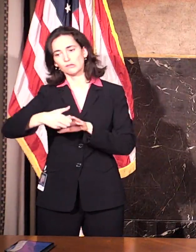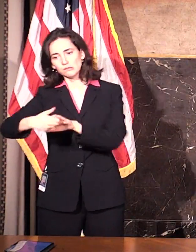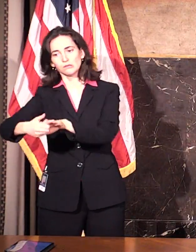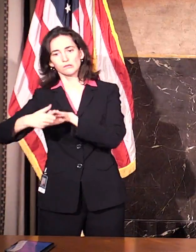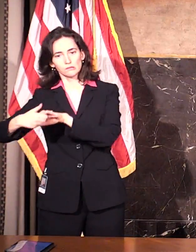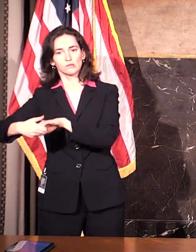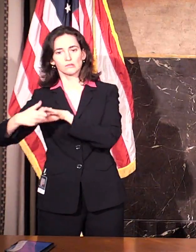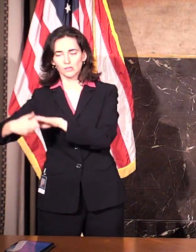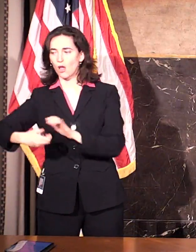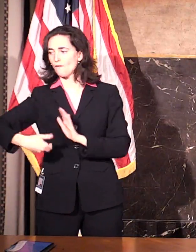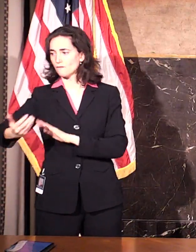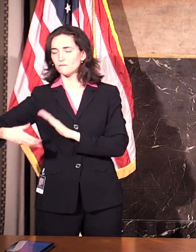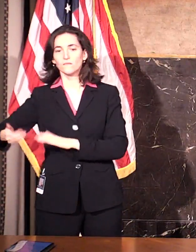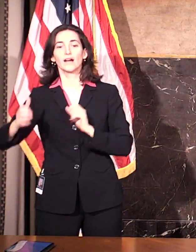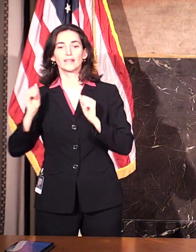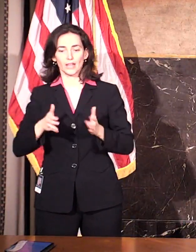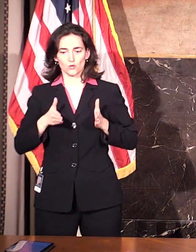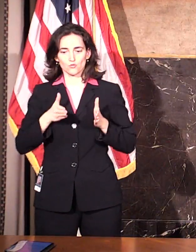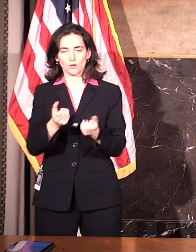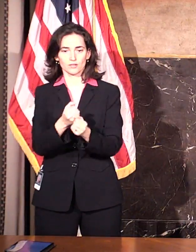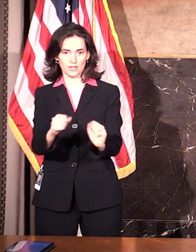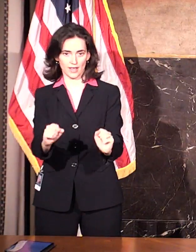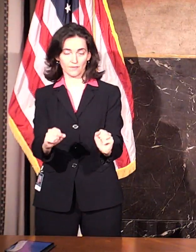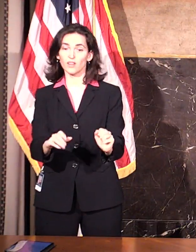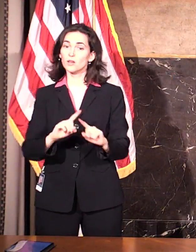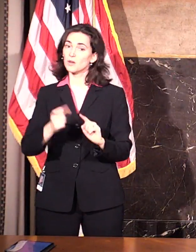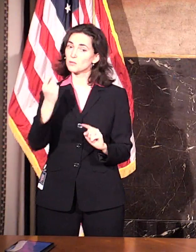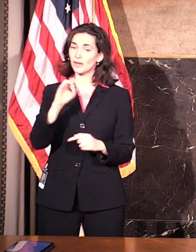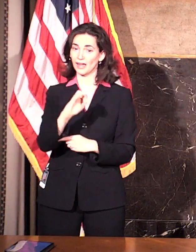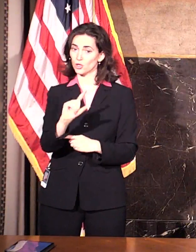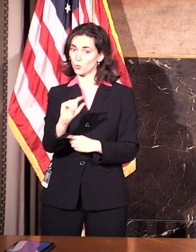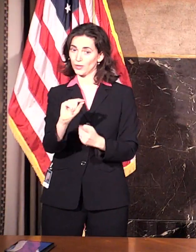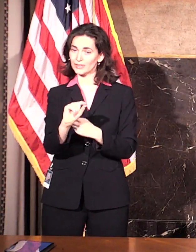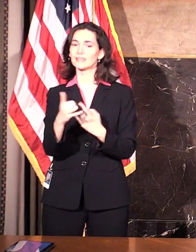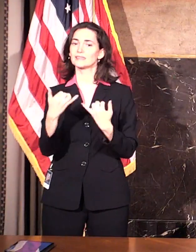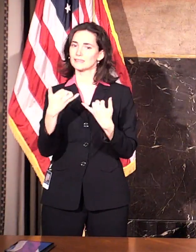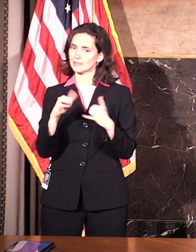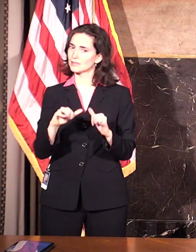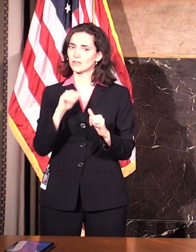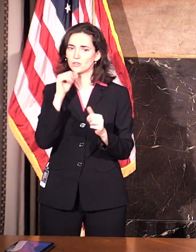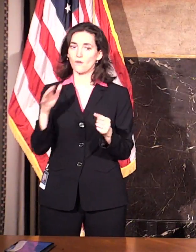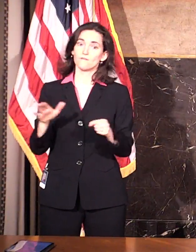situation, especially along I-20, is going to be evolving.